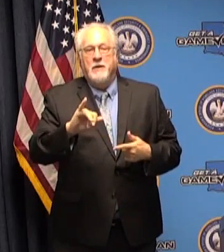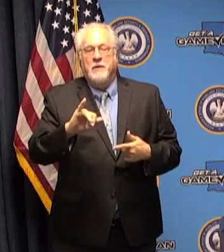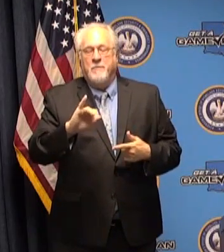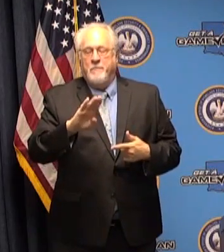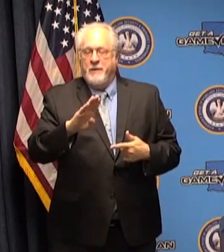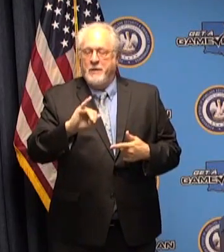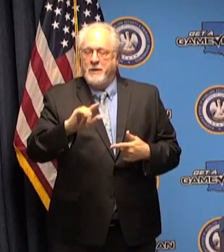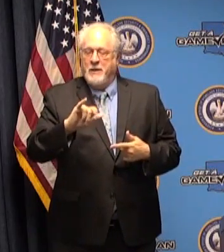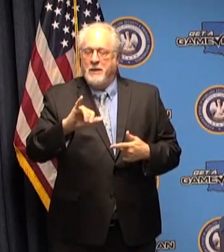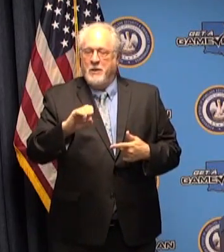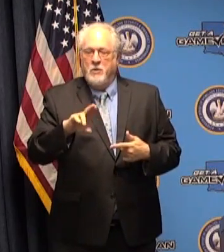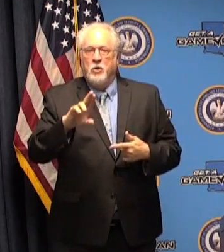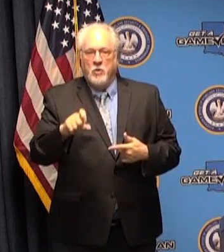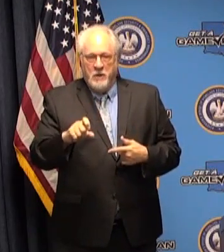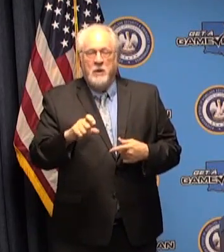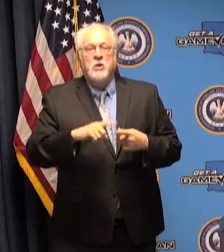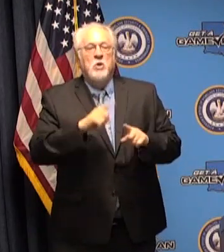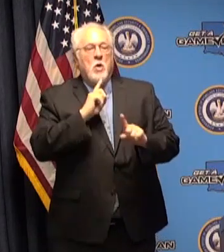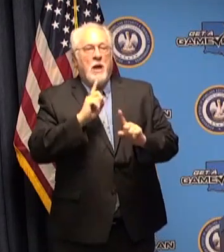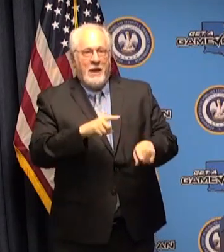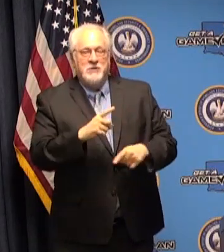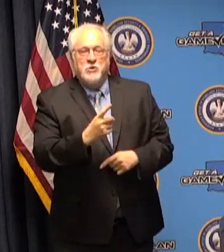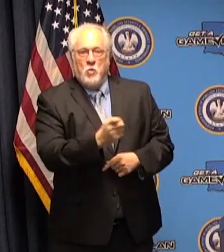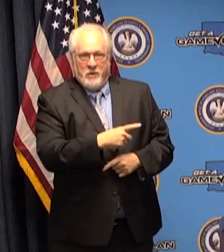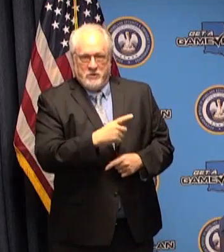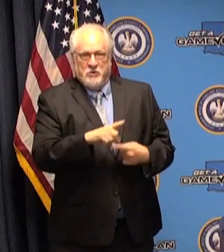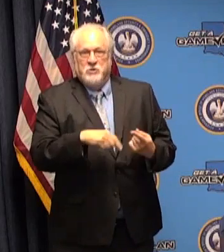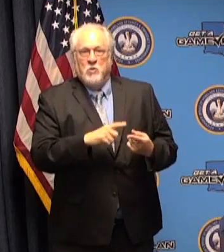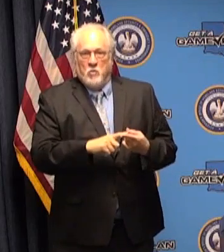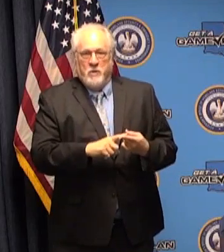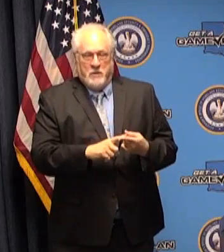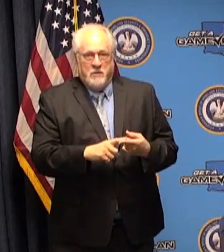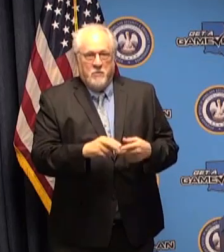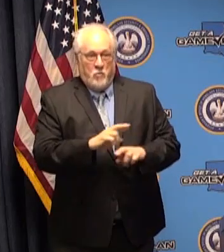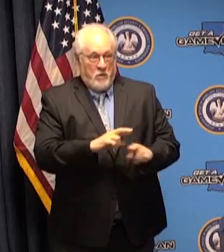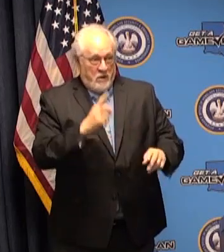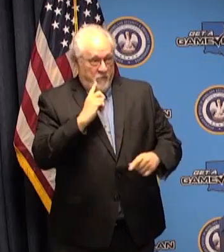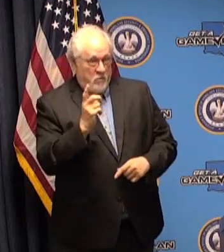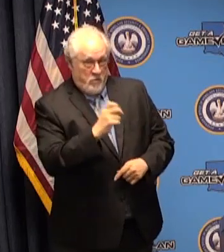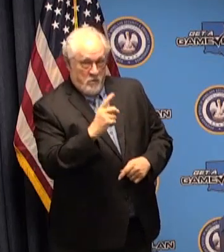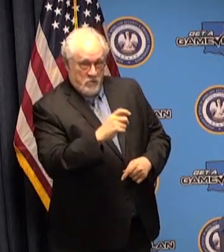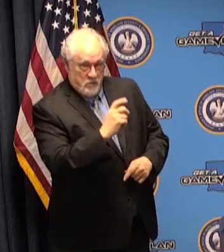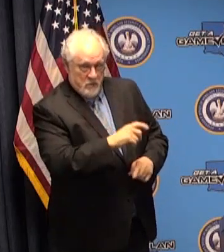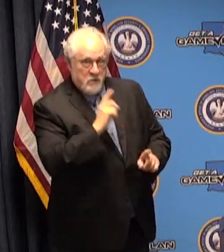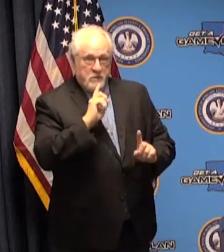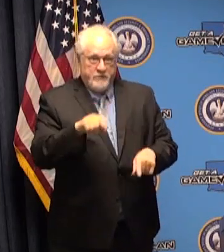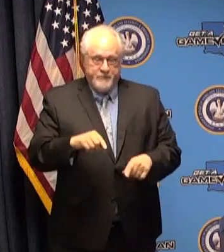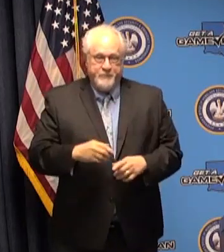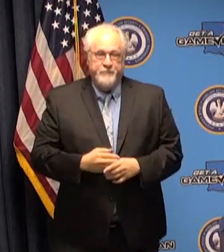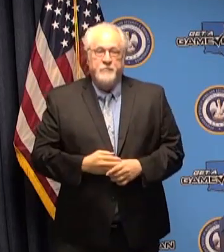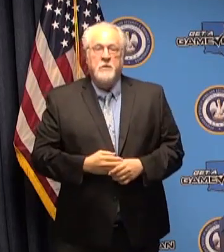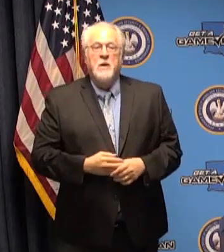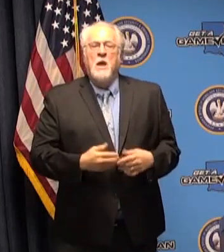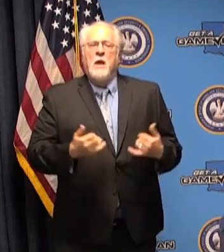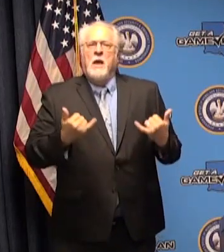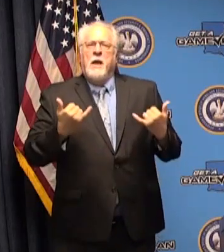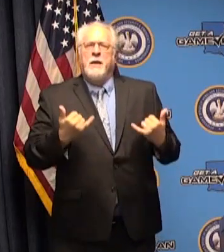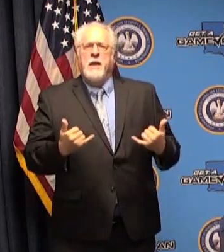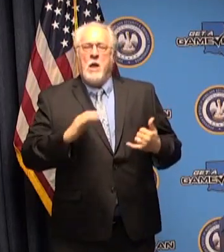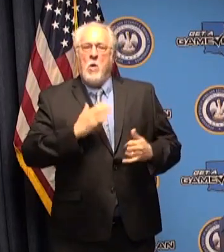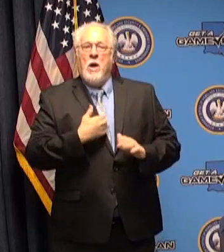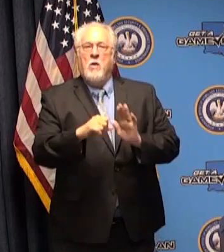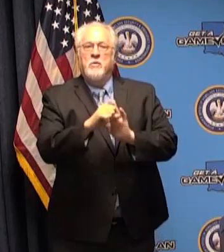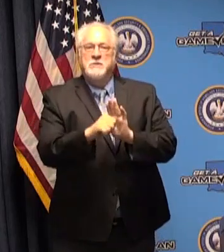to answer questions if you may have them once we get to the question and answer session. Now,